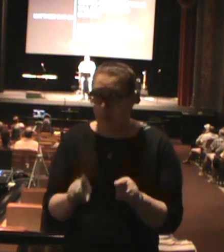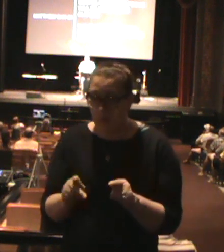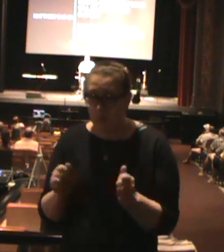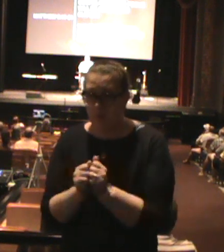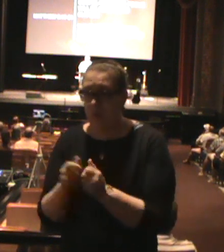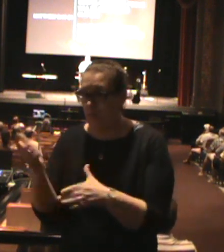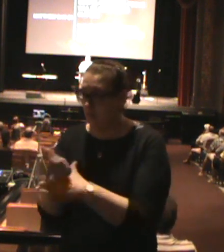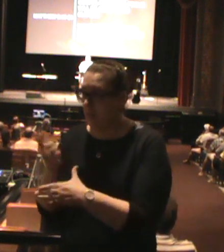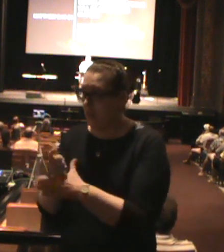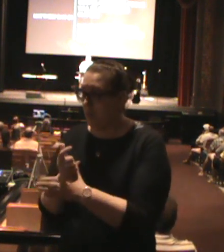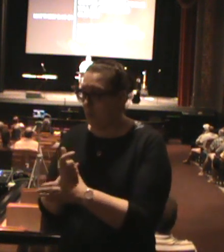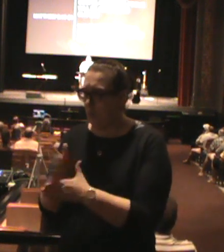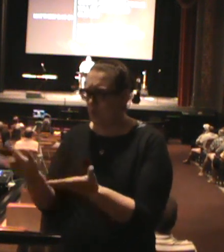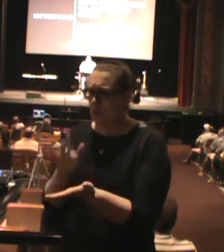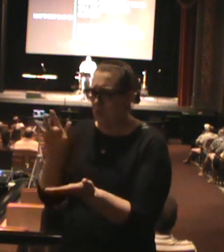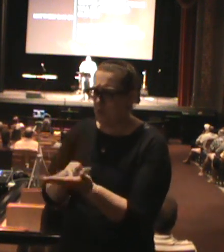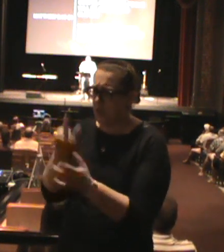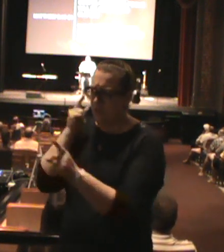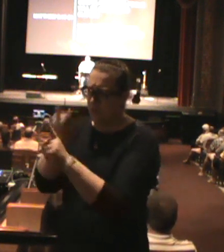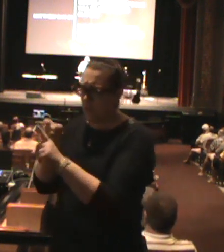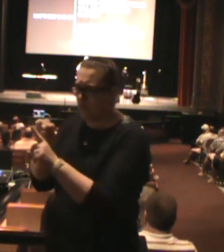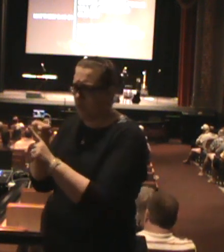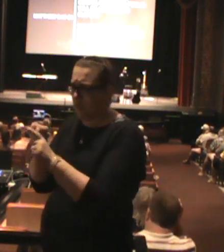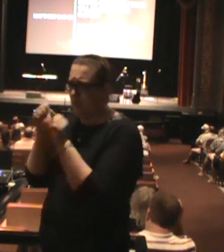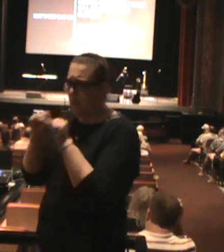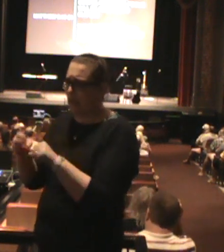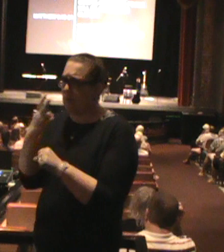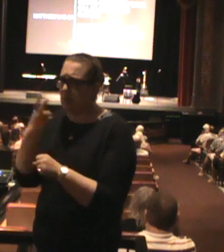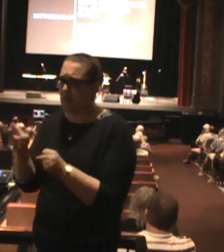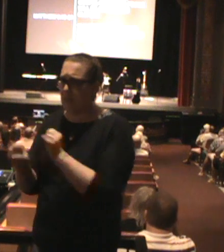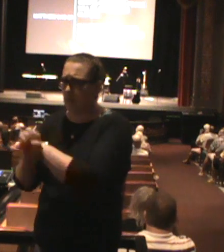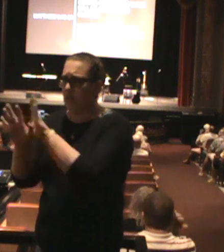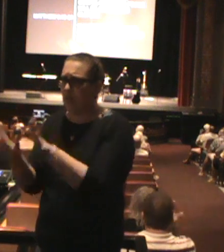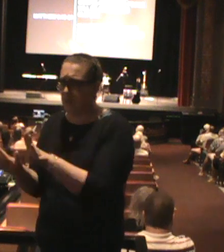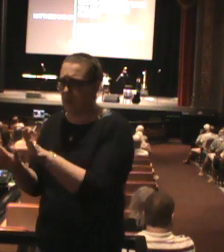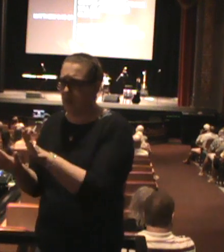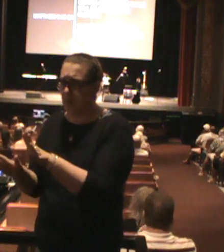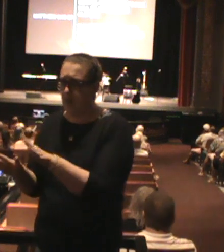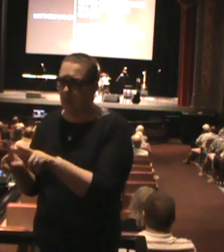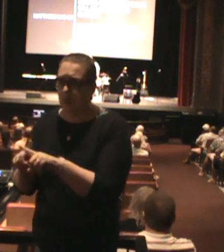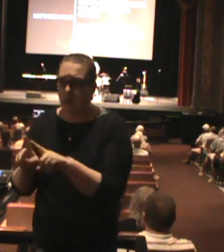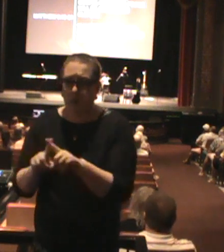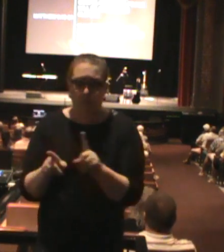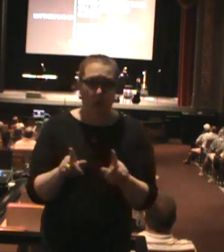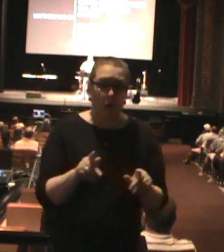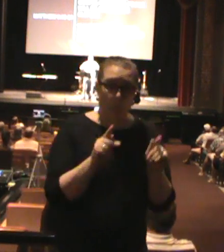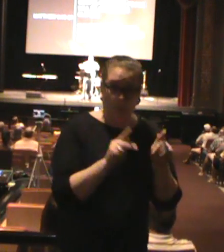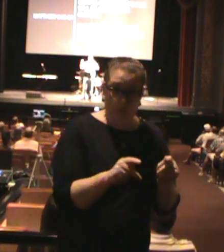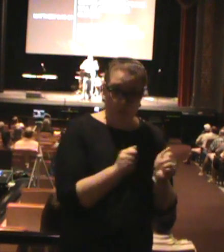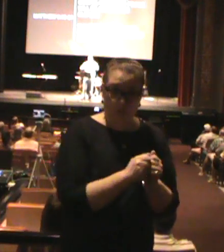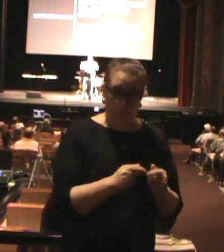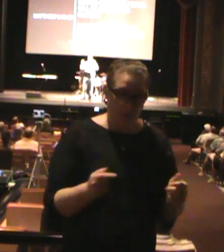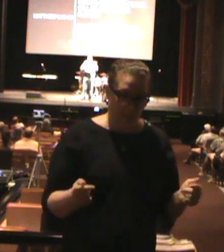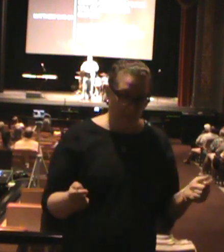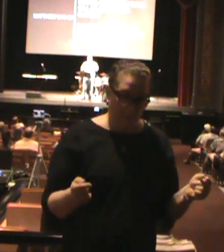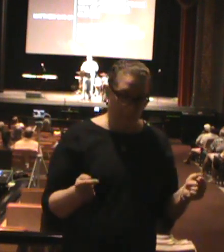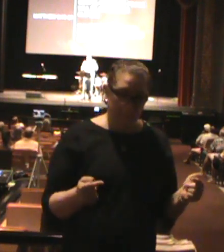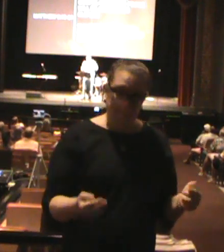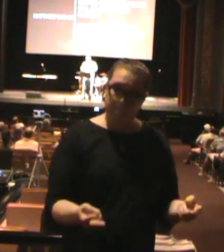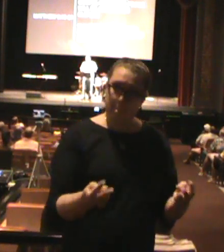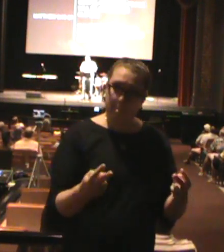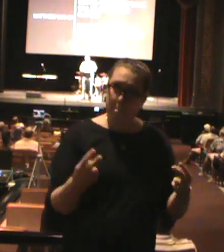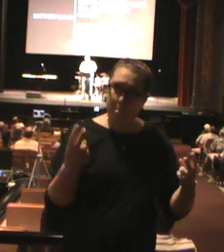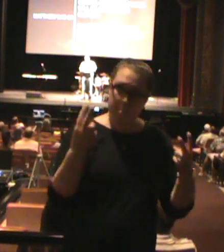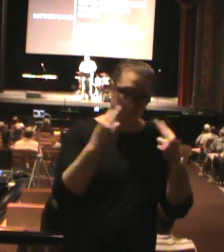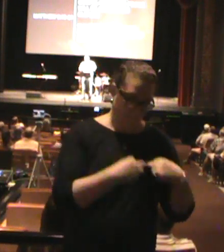clearly. But the person with a me-centered focus will be in the dark. And the darkness will be so self-absorbed